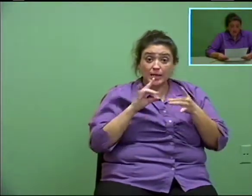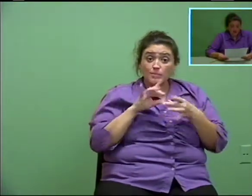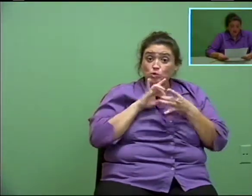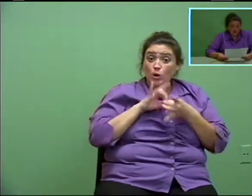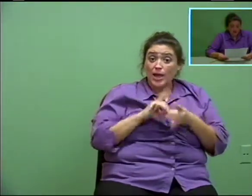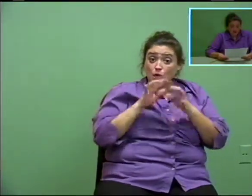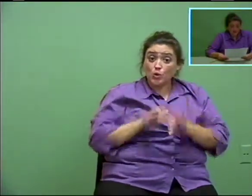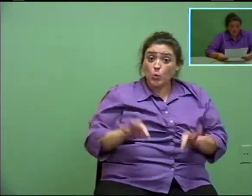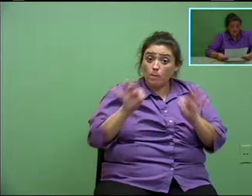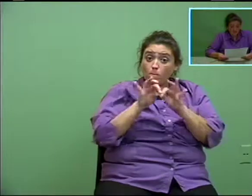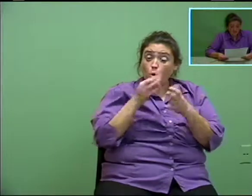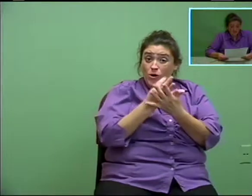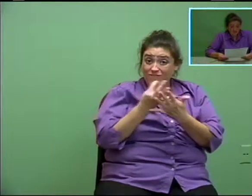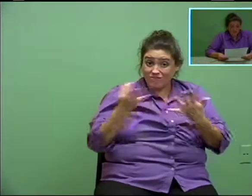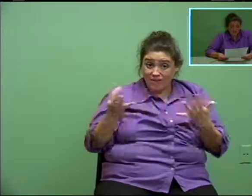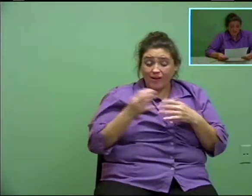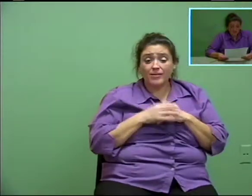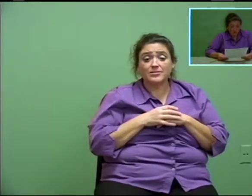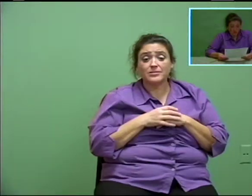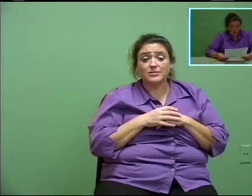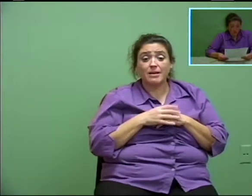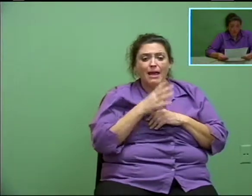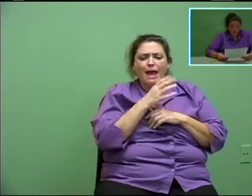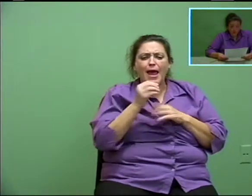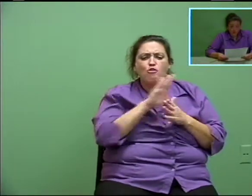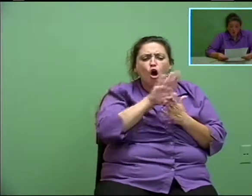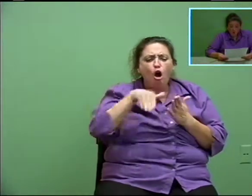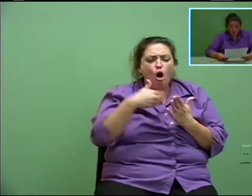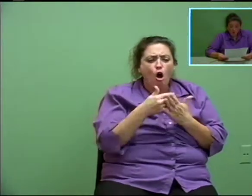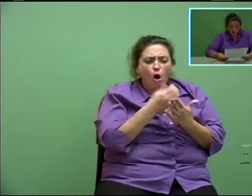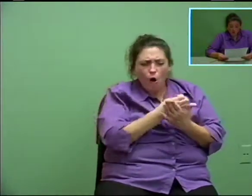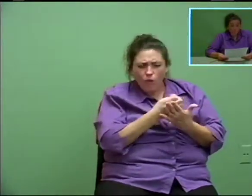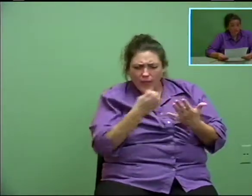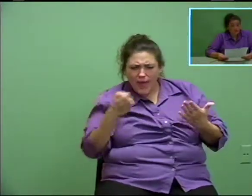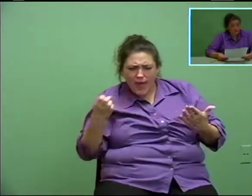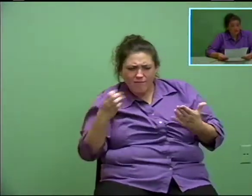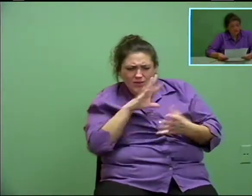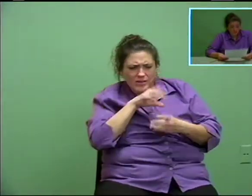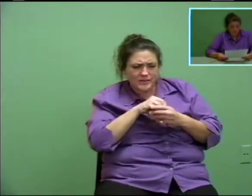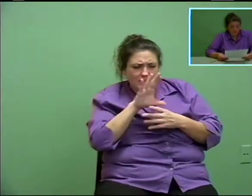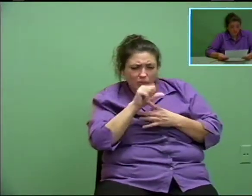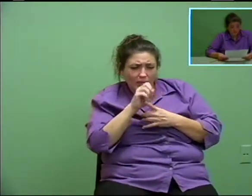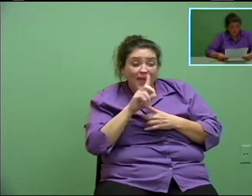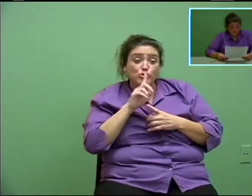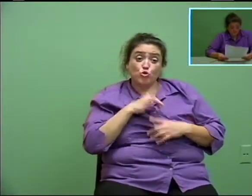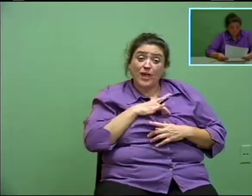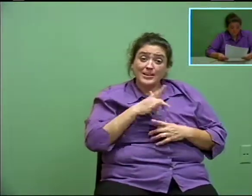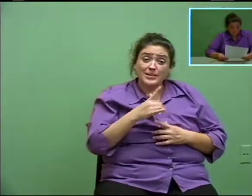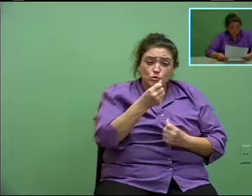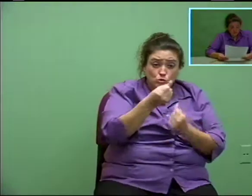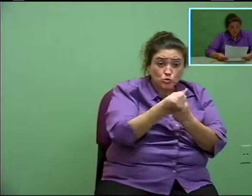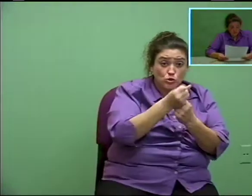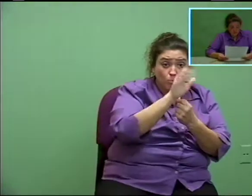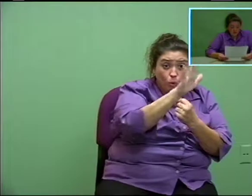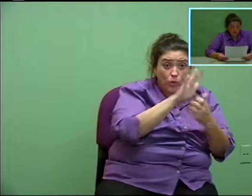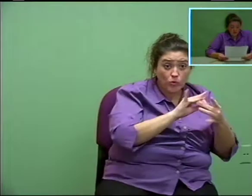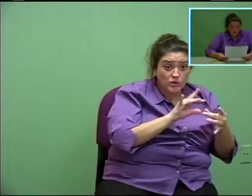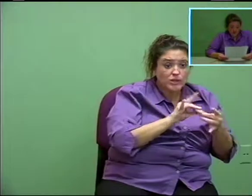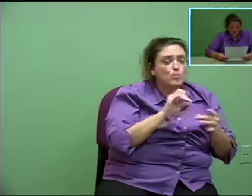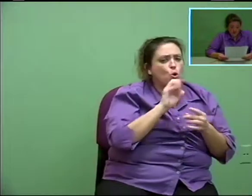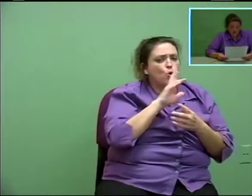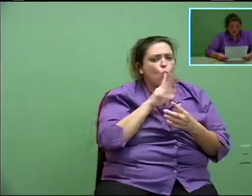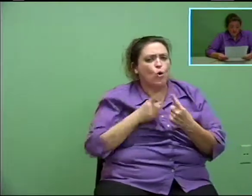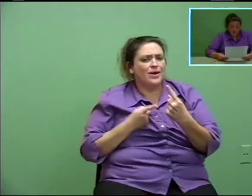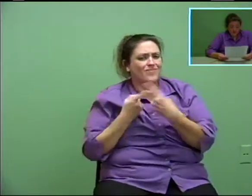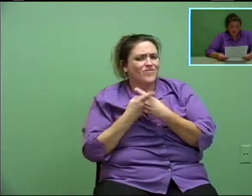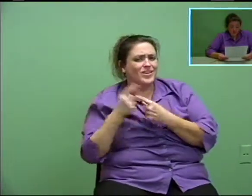shown, and all the evidence in the case tending to corroborate or contradict him or her. You